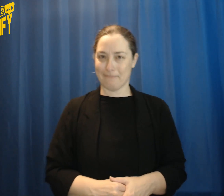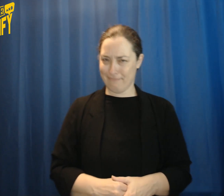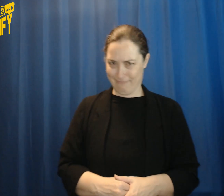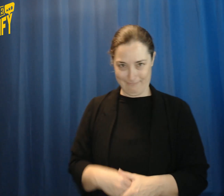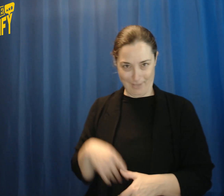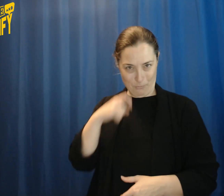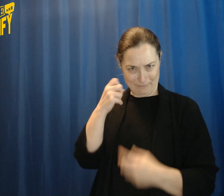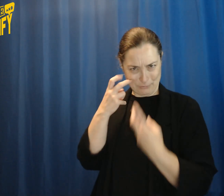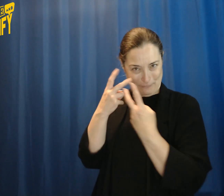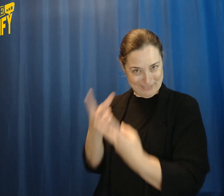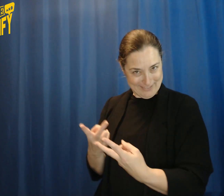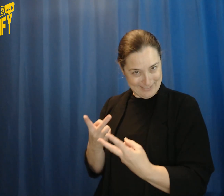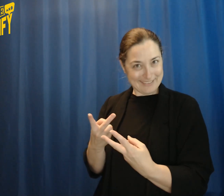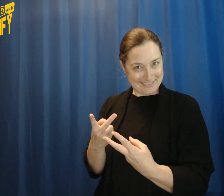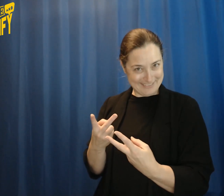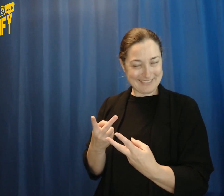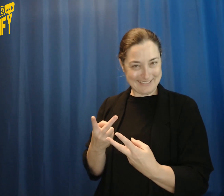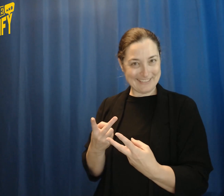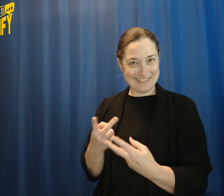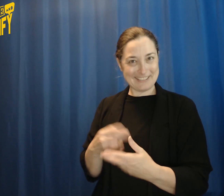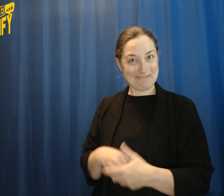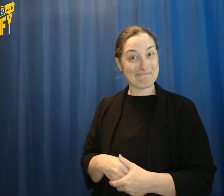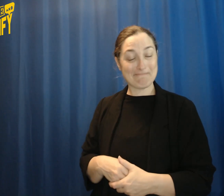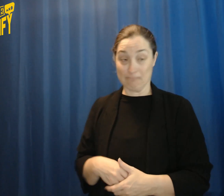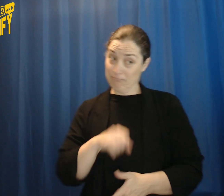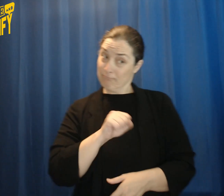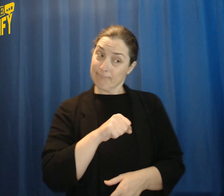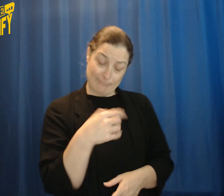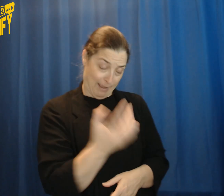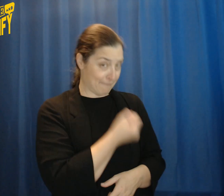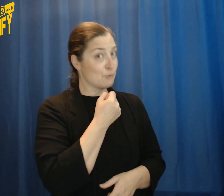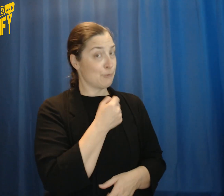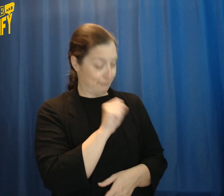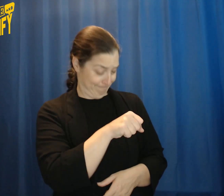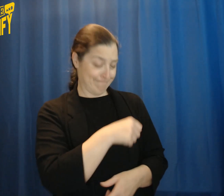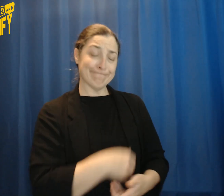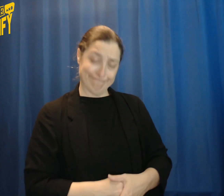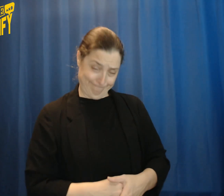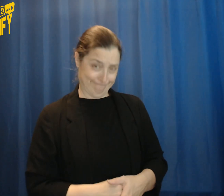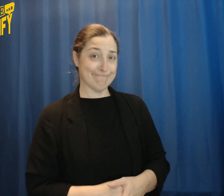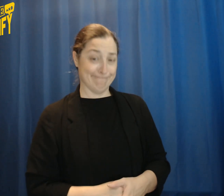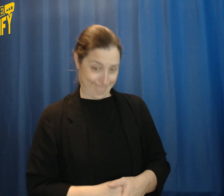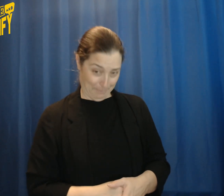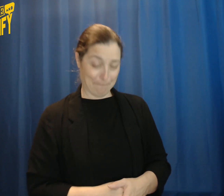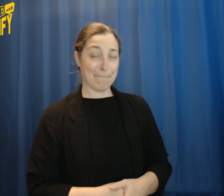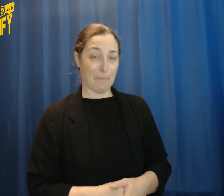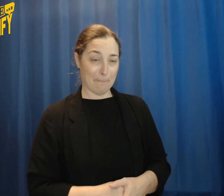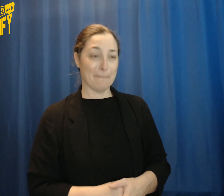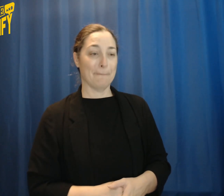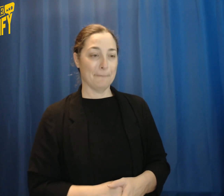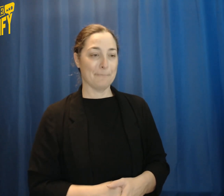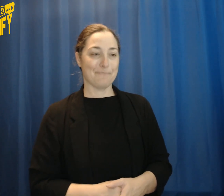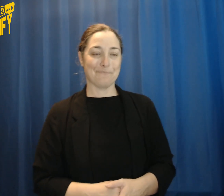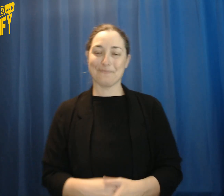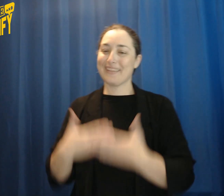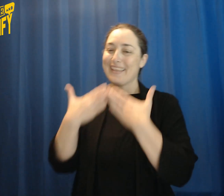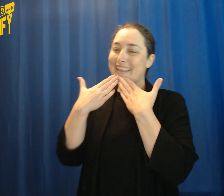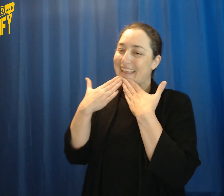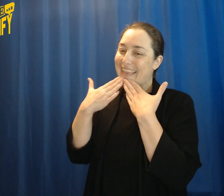visit in Olinda. You might have to, mate. You might have to. Yes. Thank you so much for your time talking